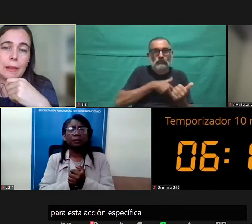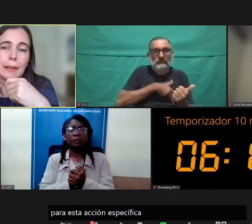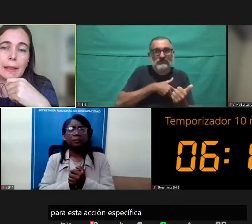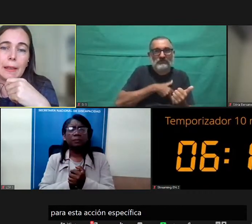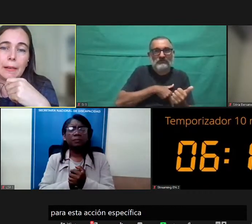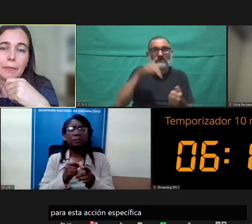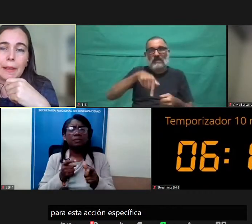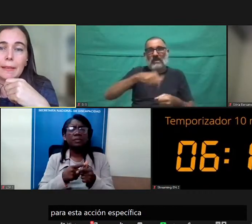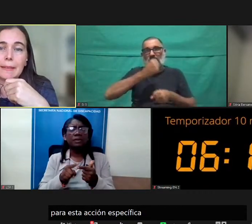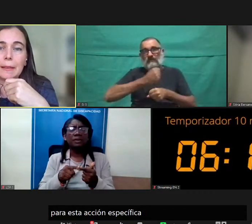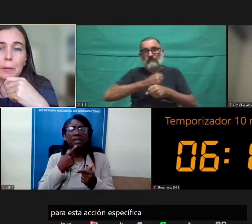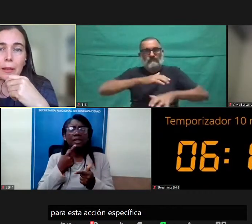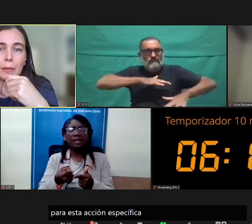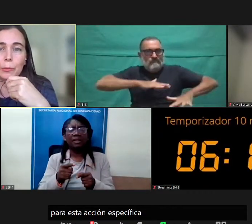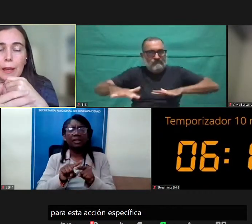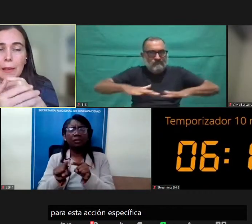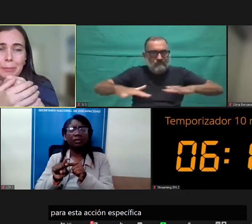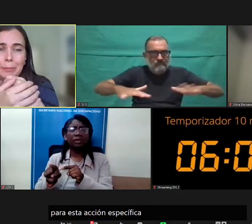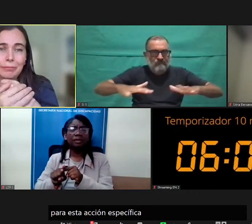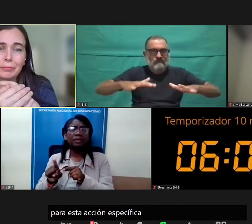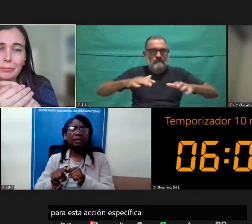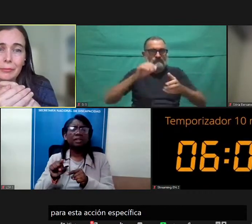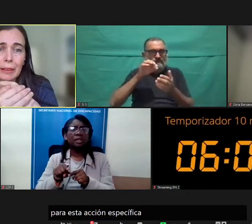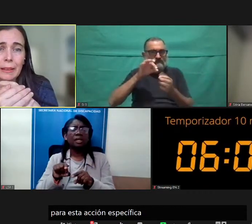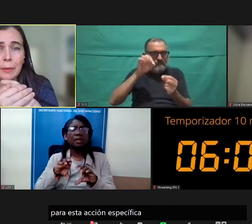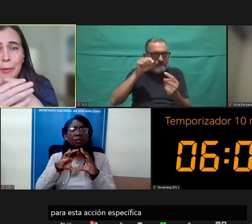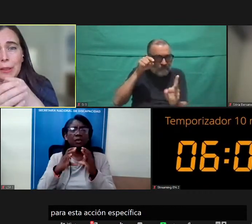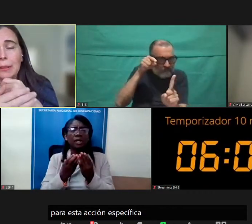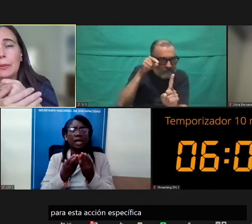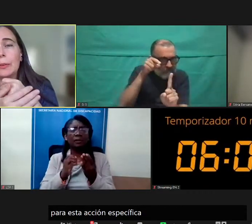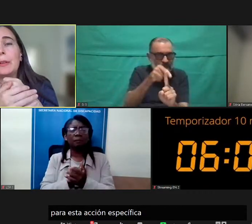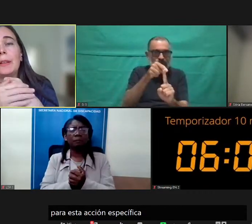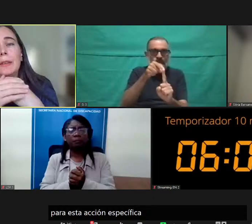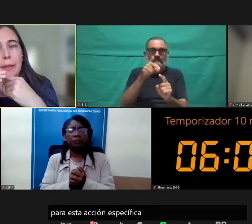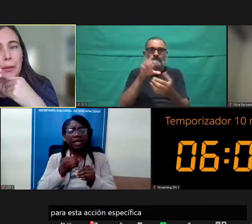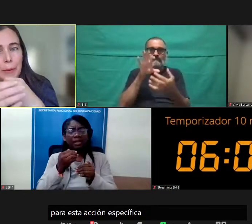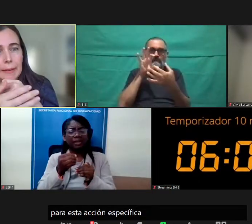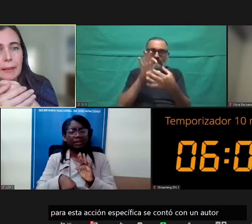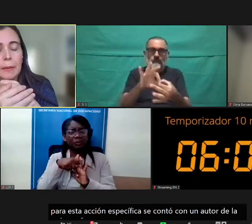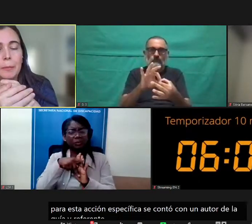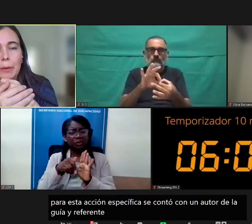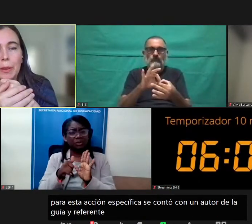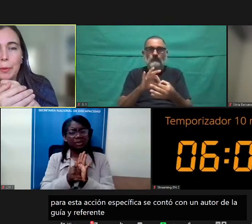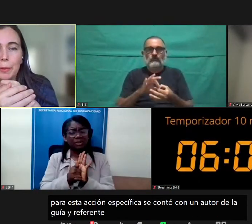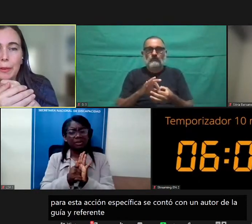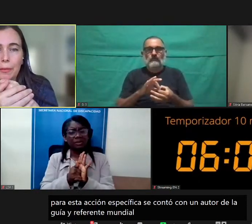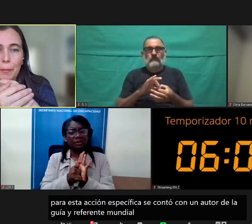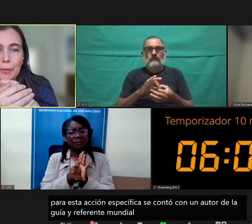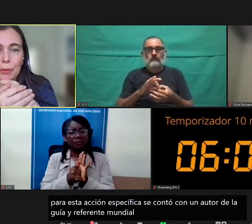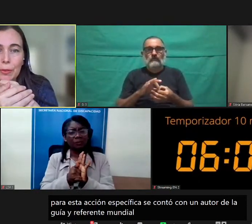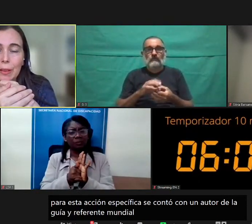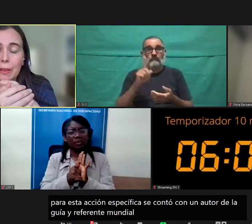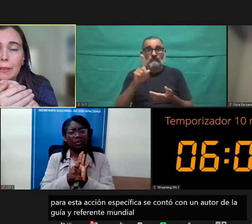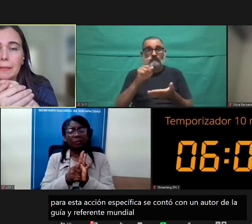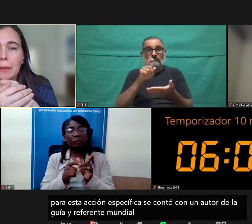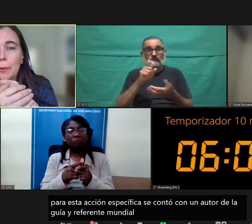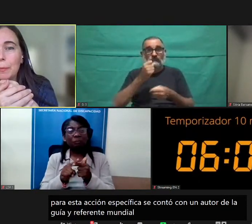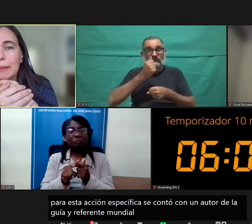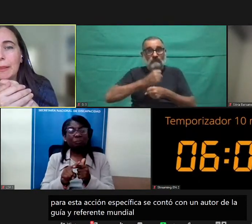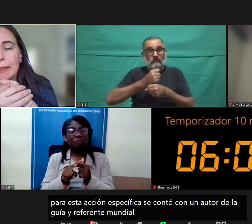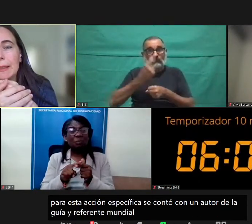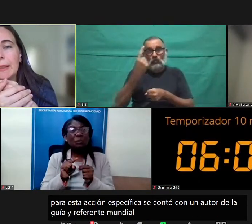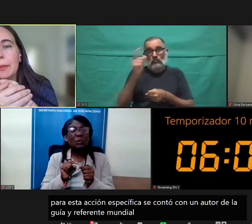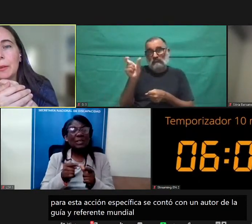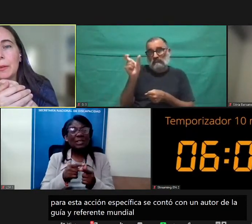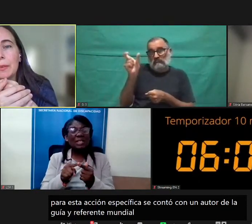melance go and esteem is an author of the guide and the referendum or while in this project we also stated a